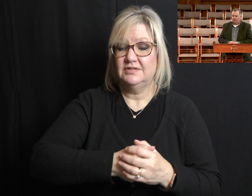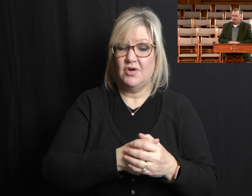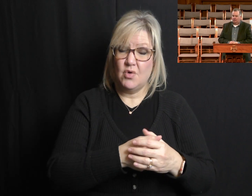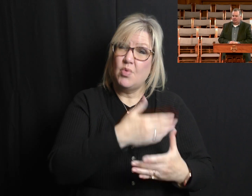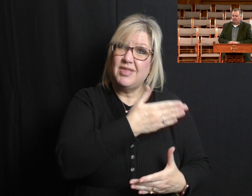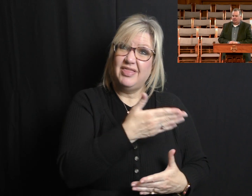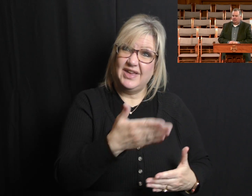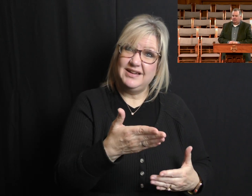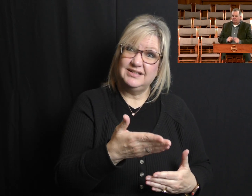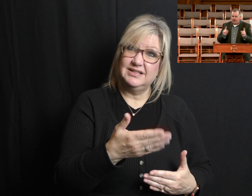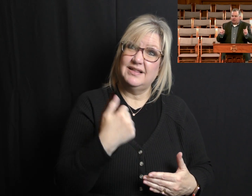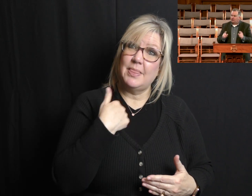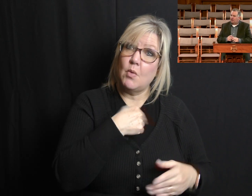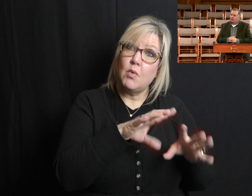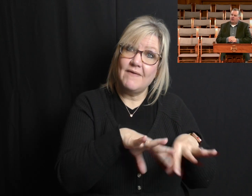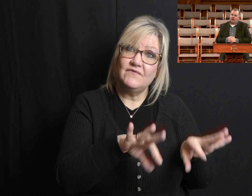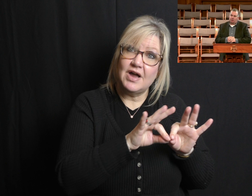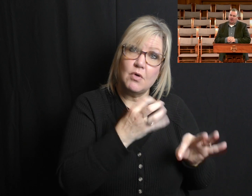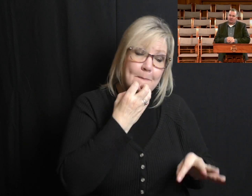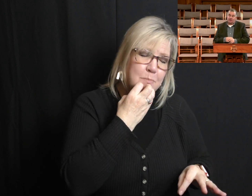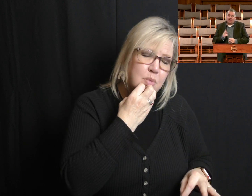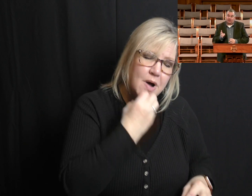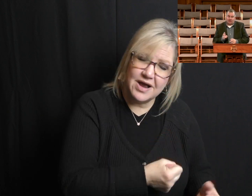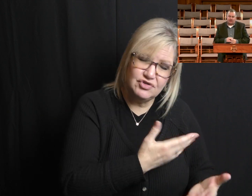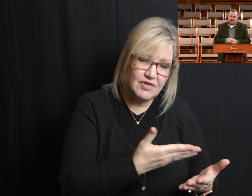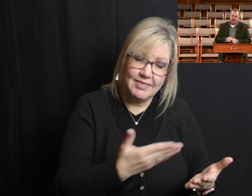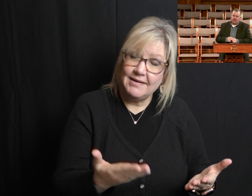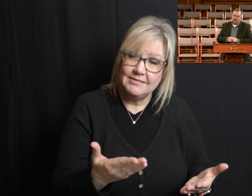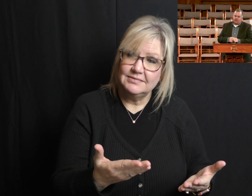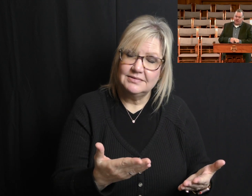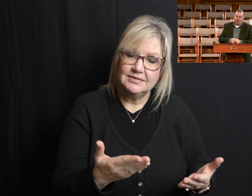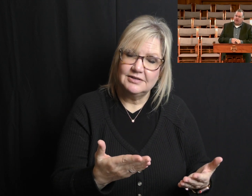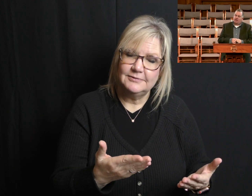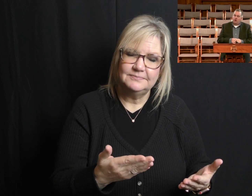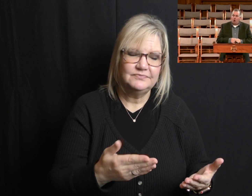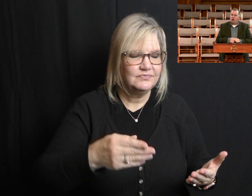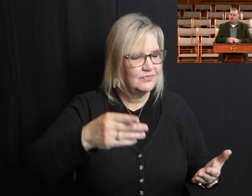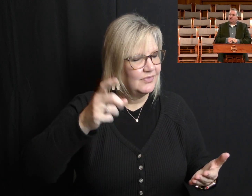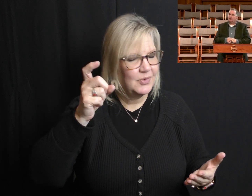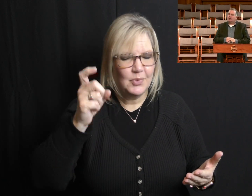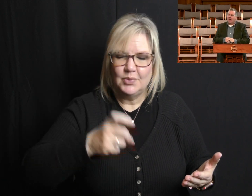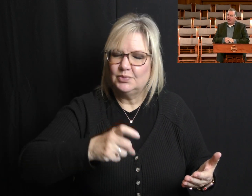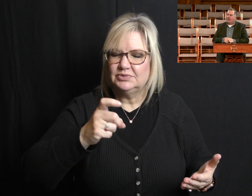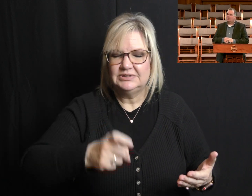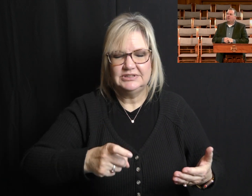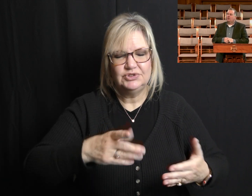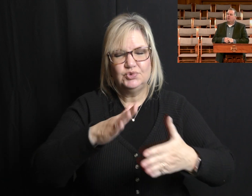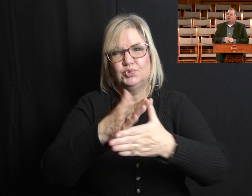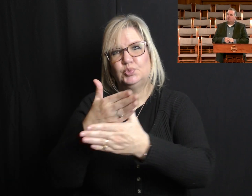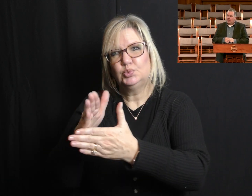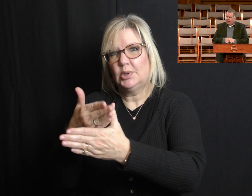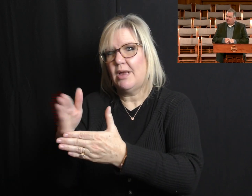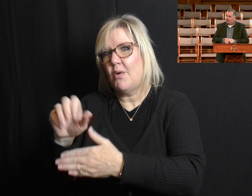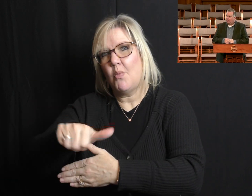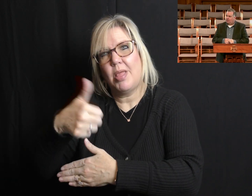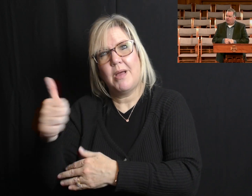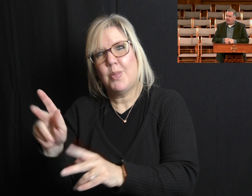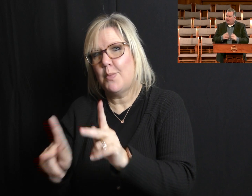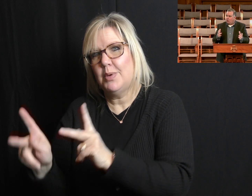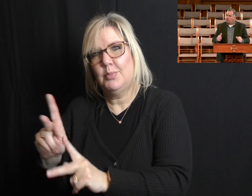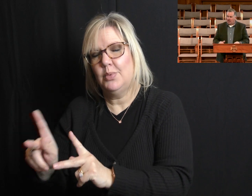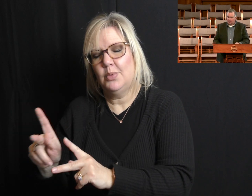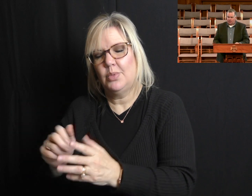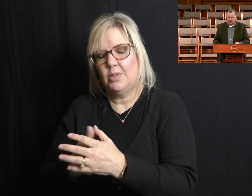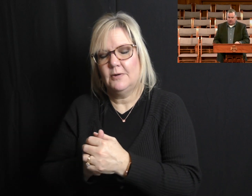more. Fear steals God's praise. Fear does the second thing. Fear ignores God's plans.